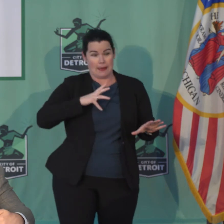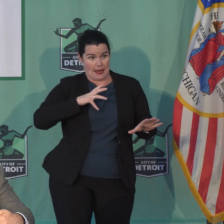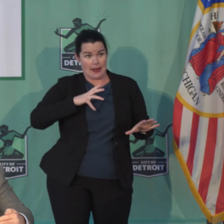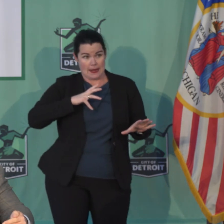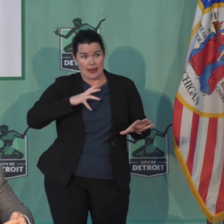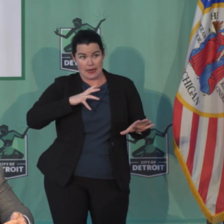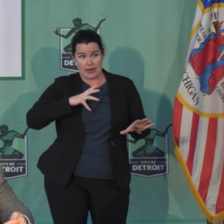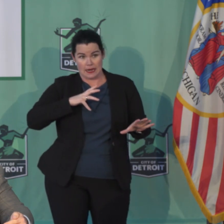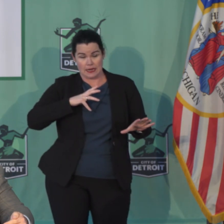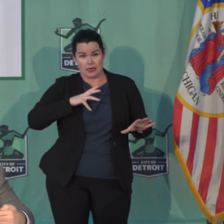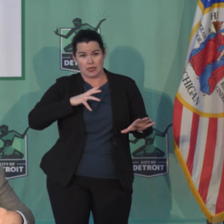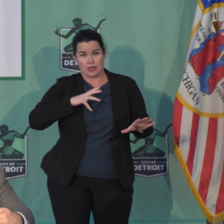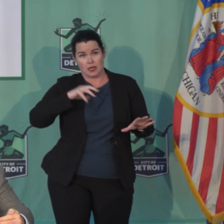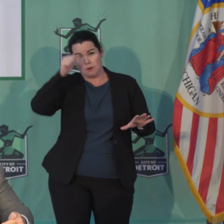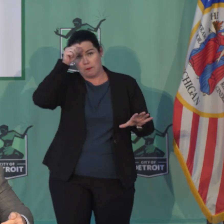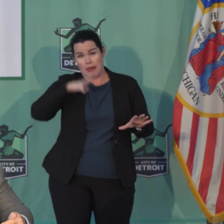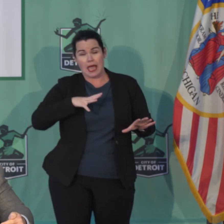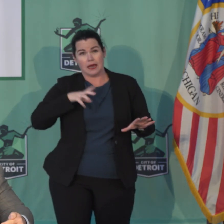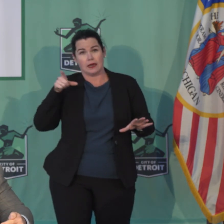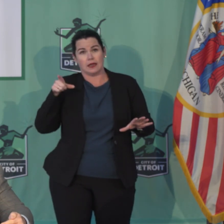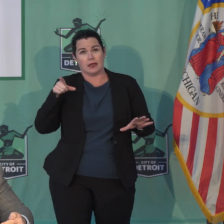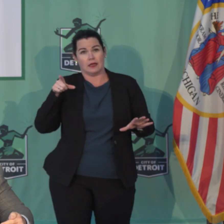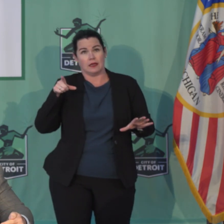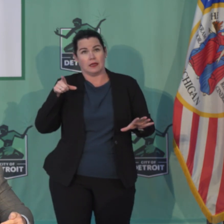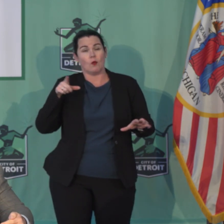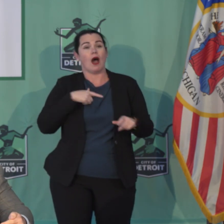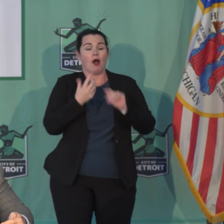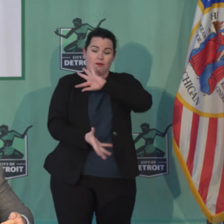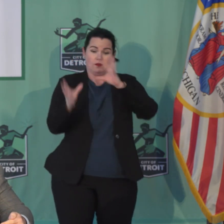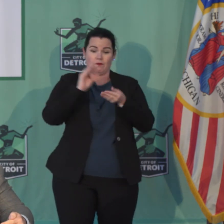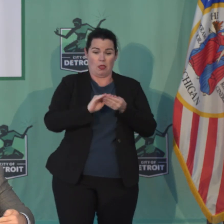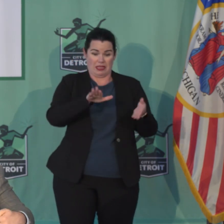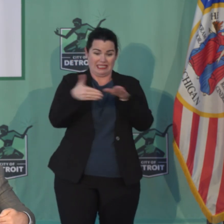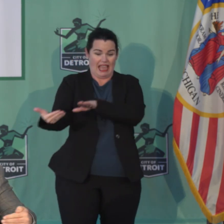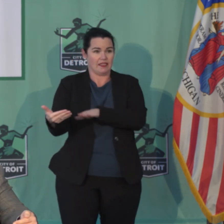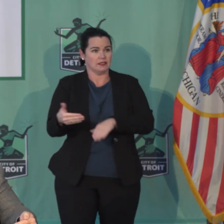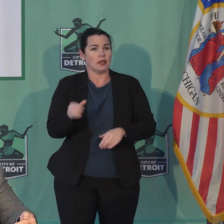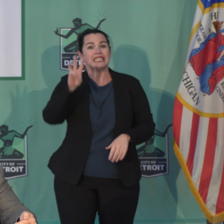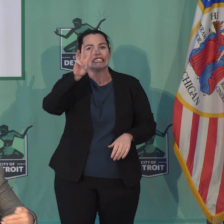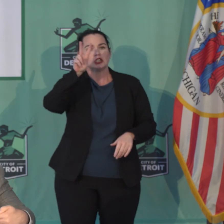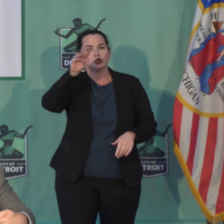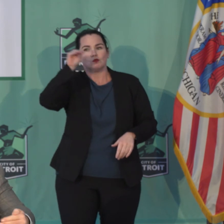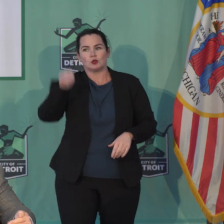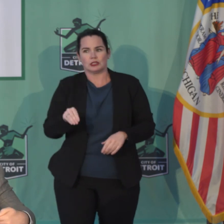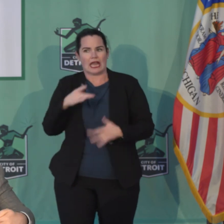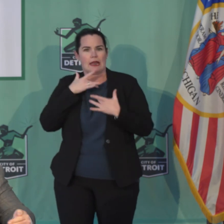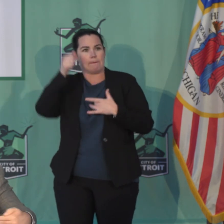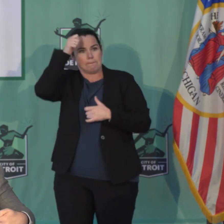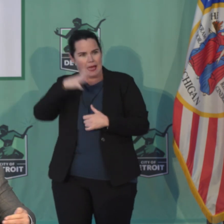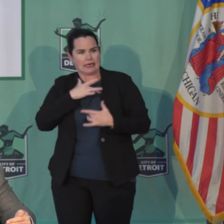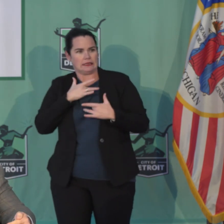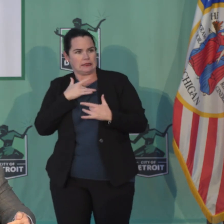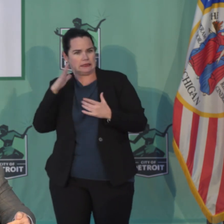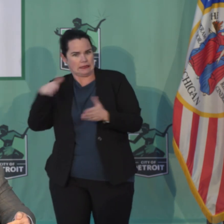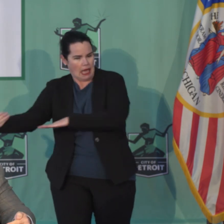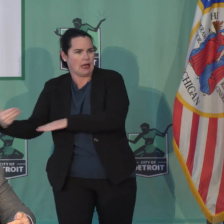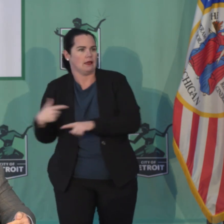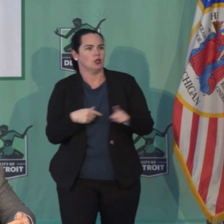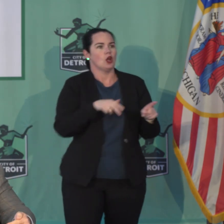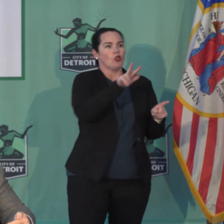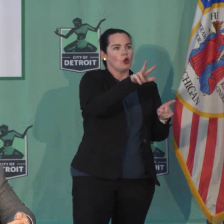mortality. If you look at the deaths, 62% of the deaths have been men, 38% women, even though men and women are being